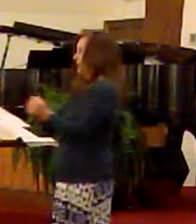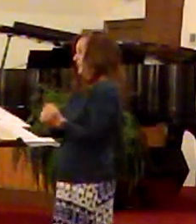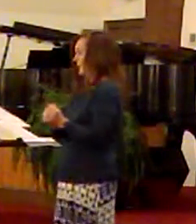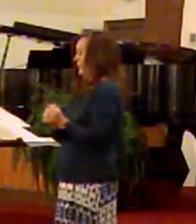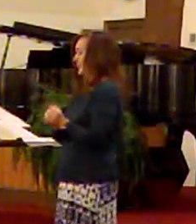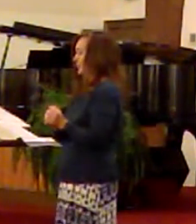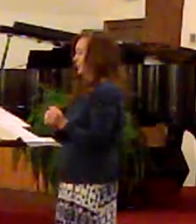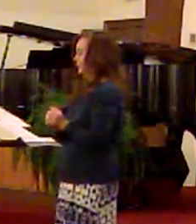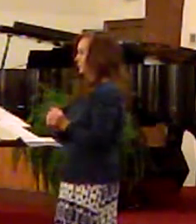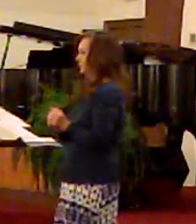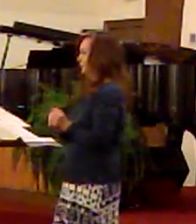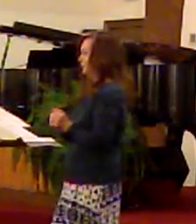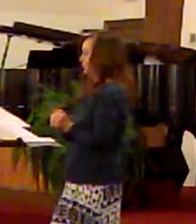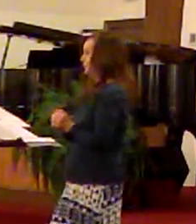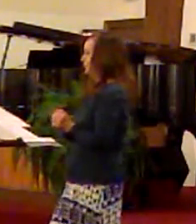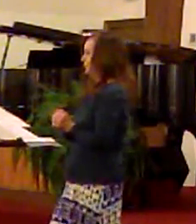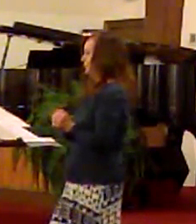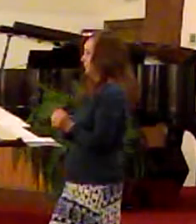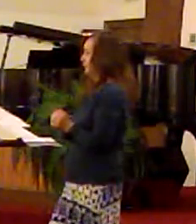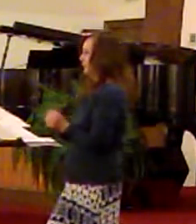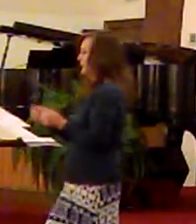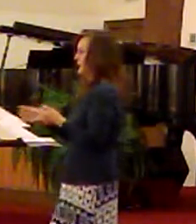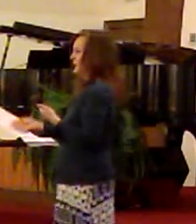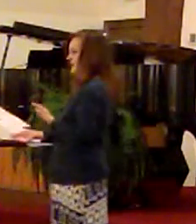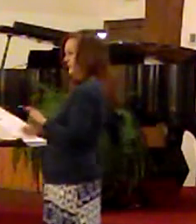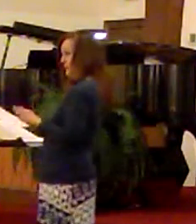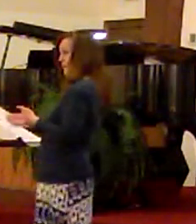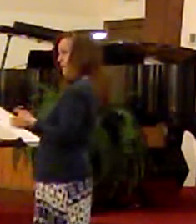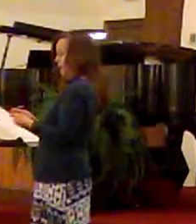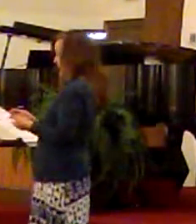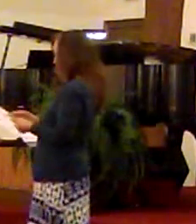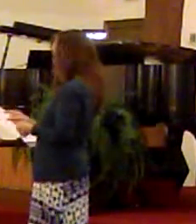The object is taking it simply at what it says.